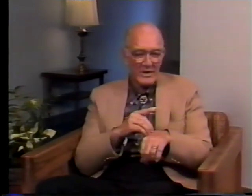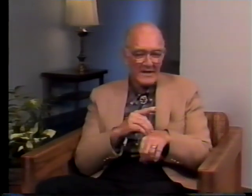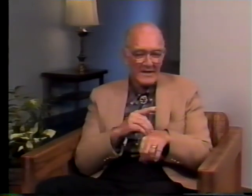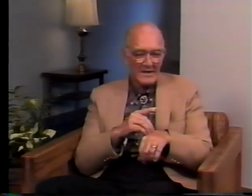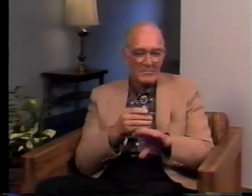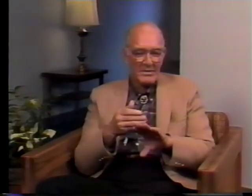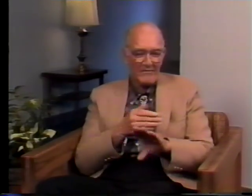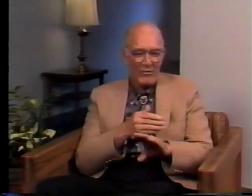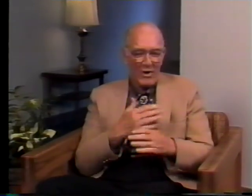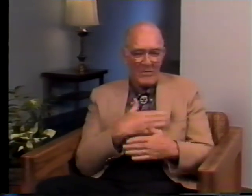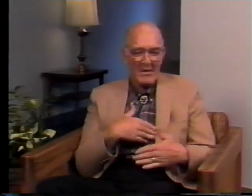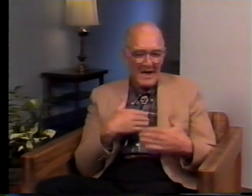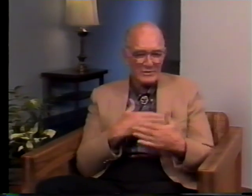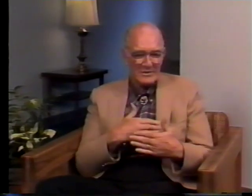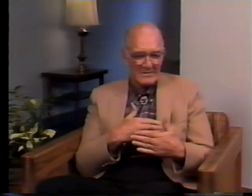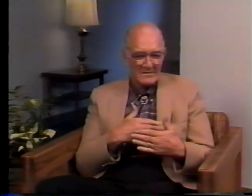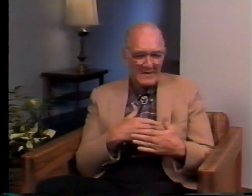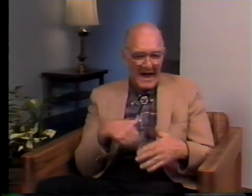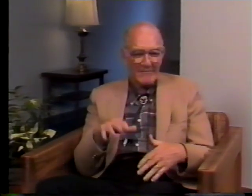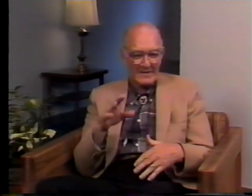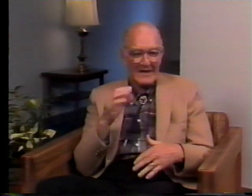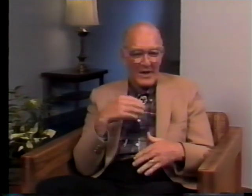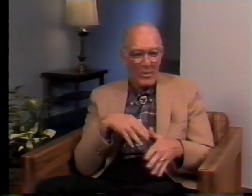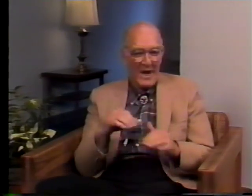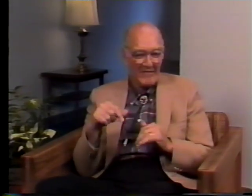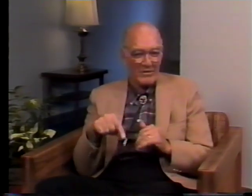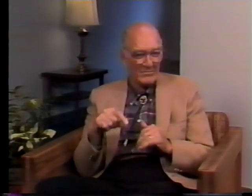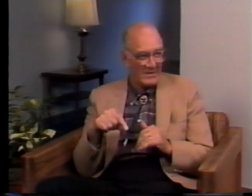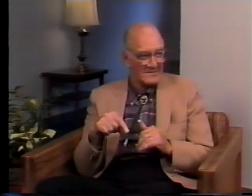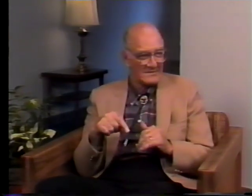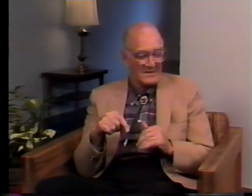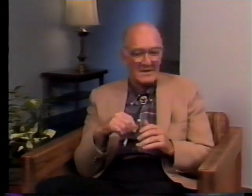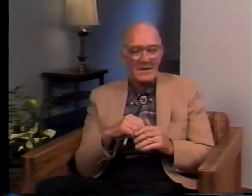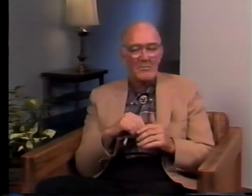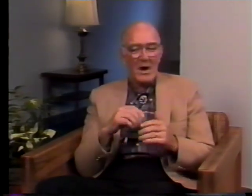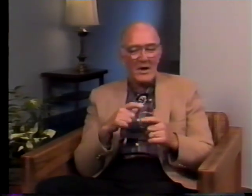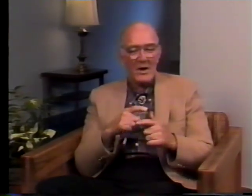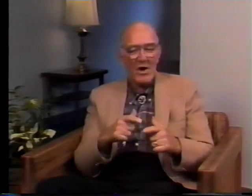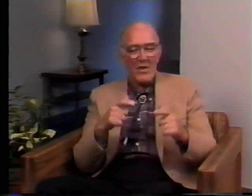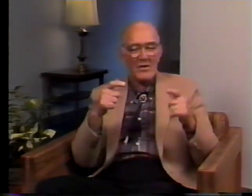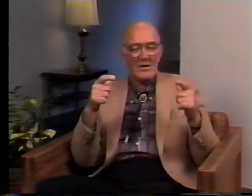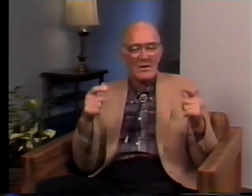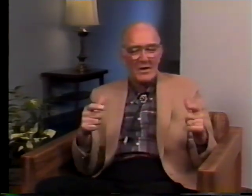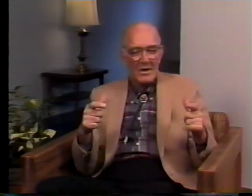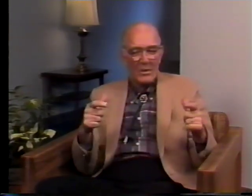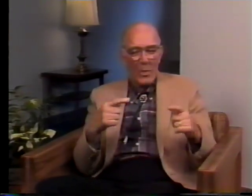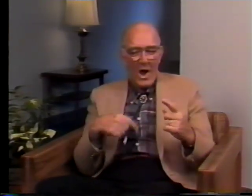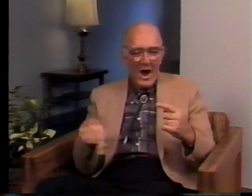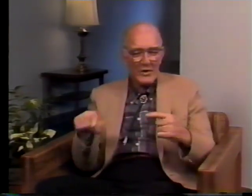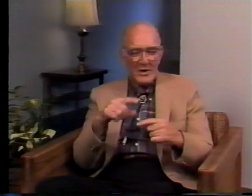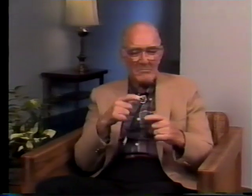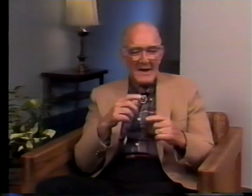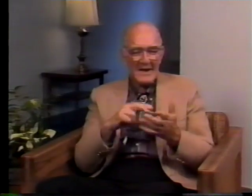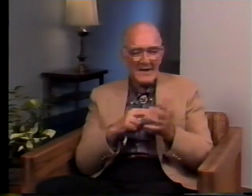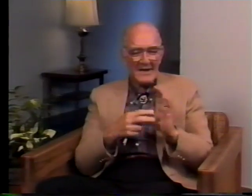duty before pleasure. Have to get away from this. But another wider meaning